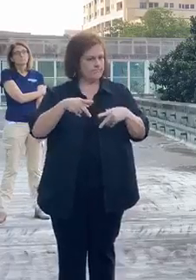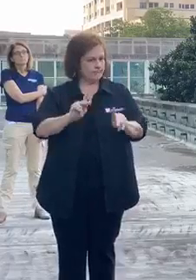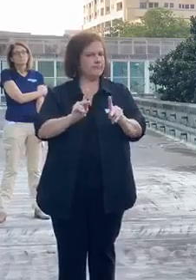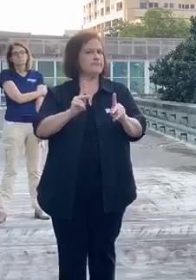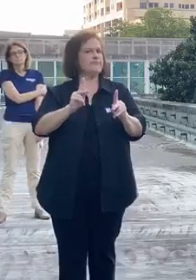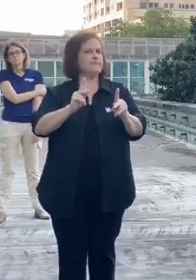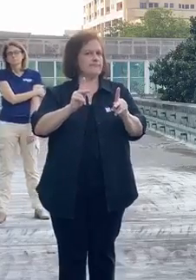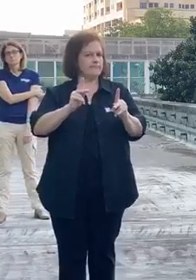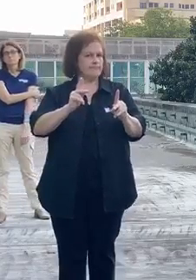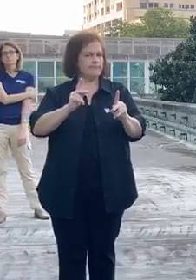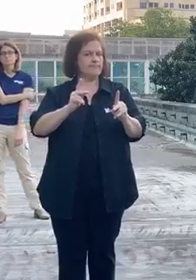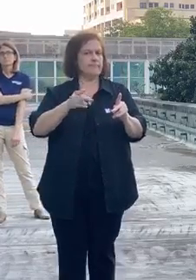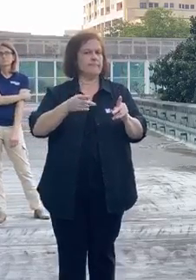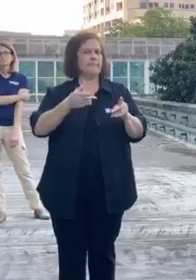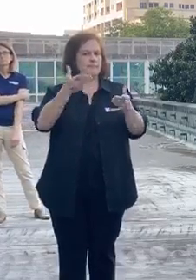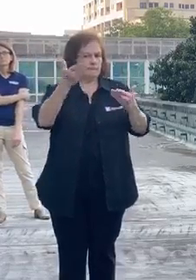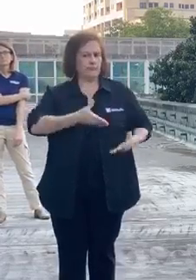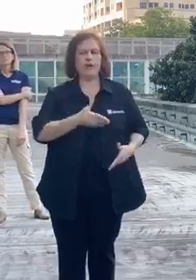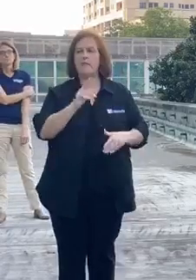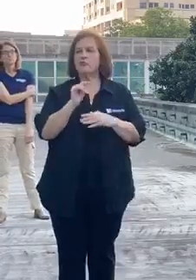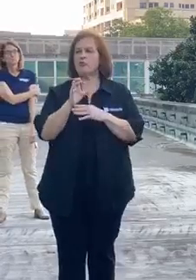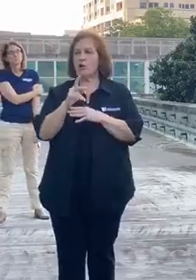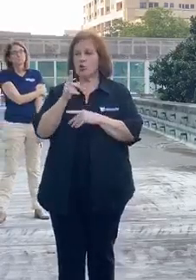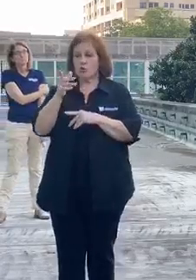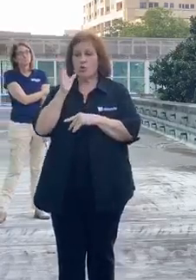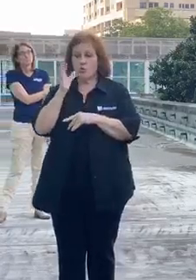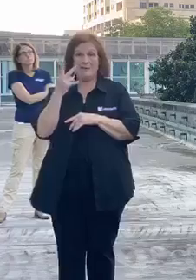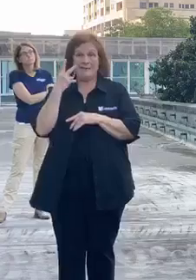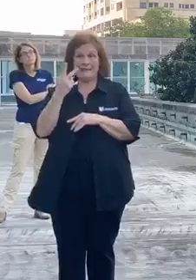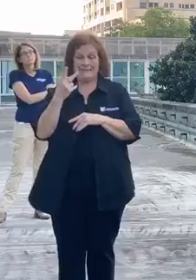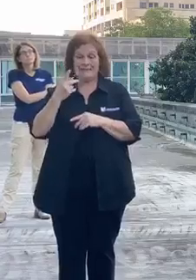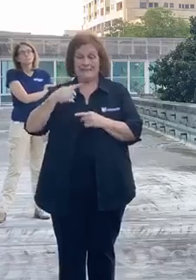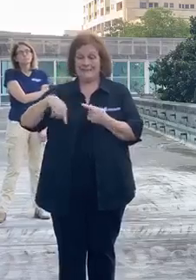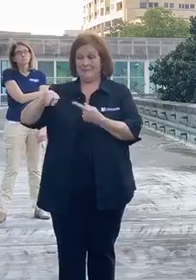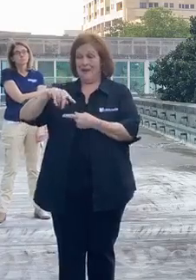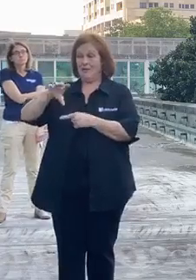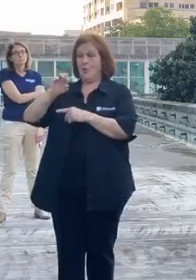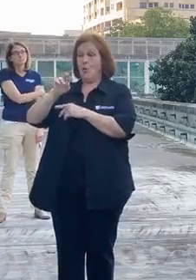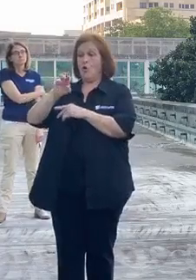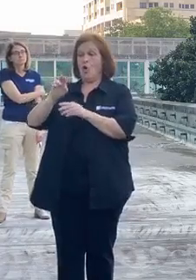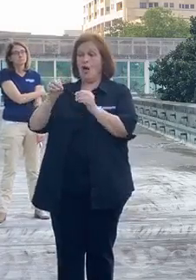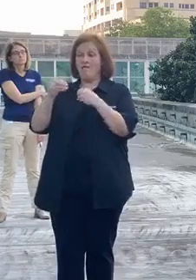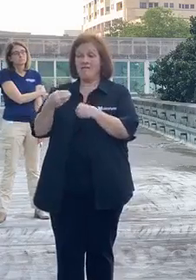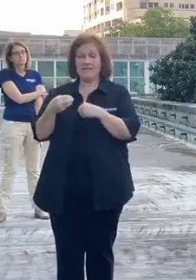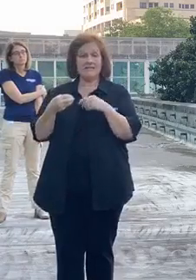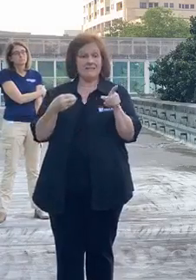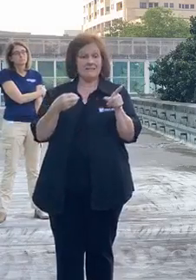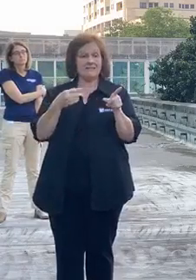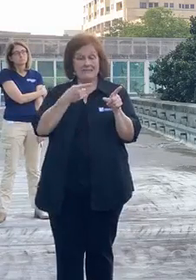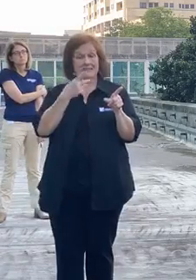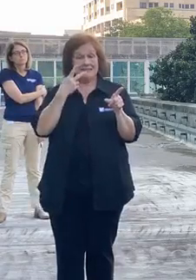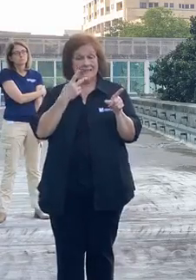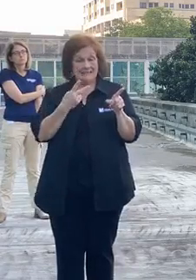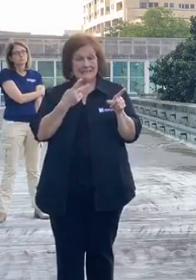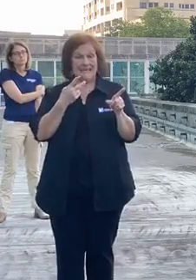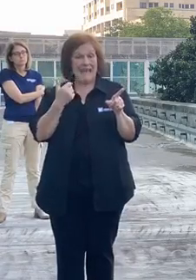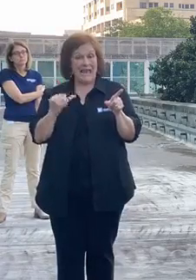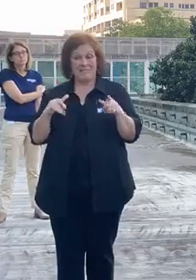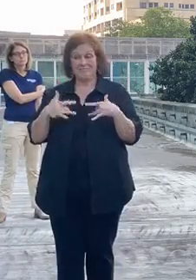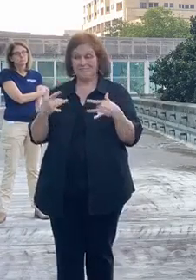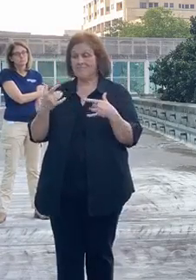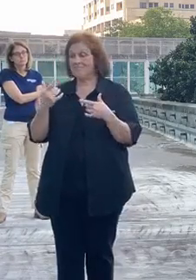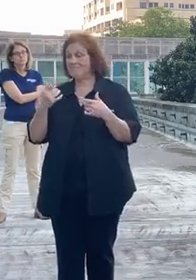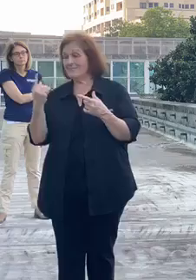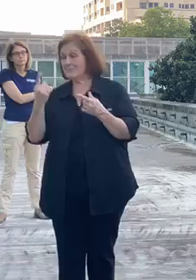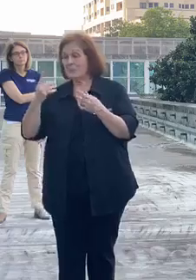And I would ask that you'll see the activity around the coroner's office. I would ask people to respect the dignity and privacy of the